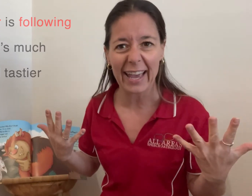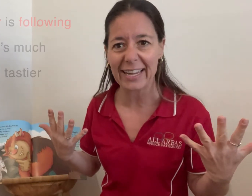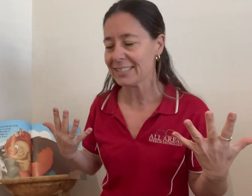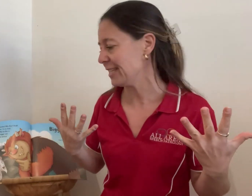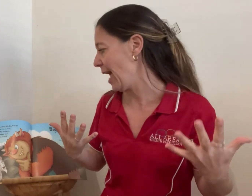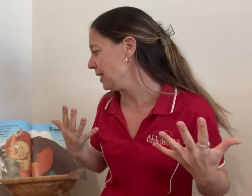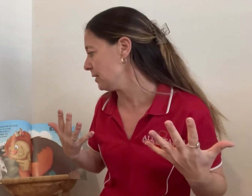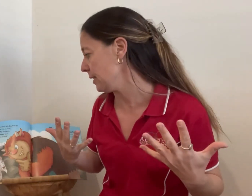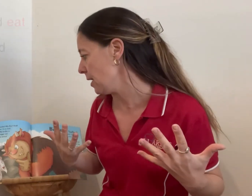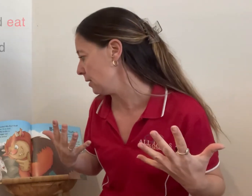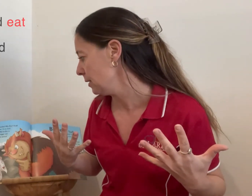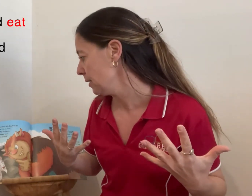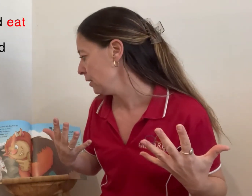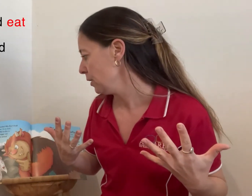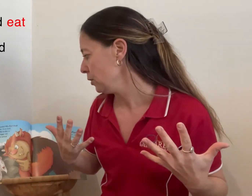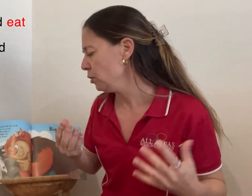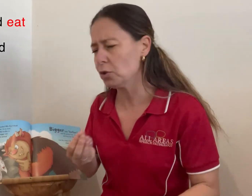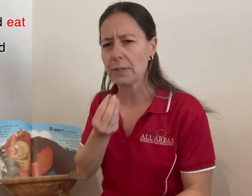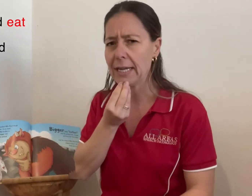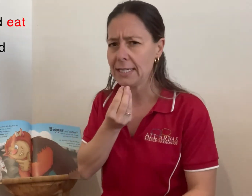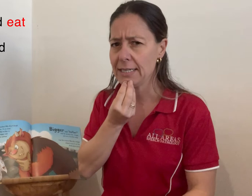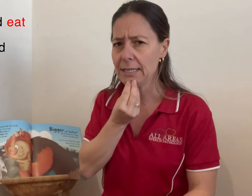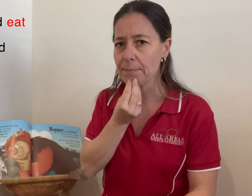and tastier. You should eat him